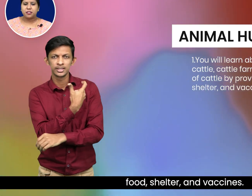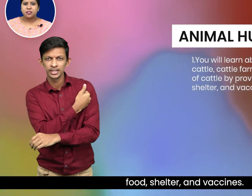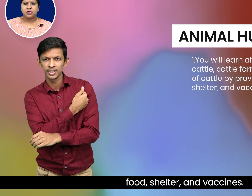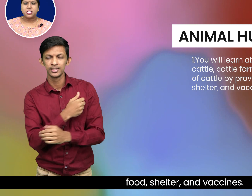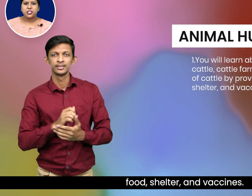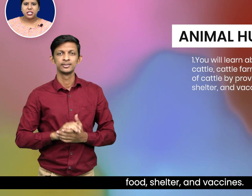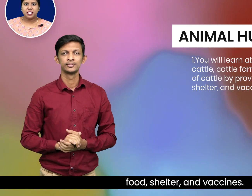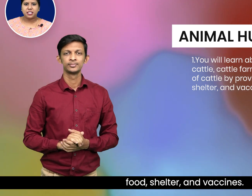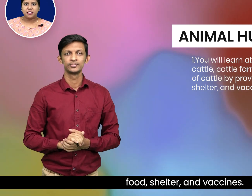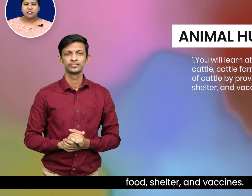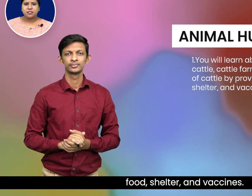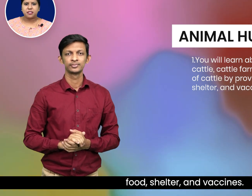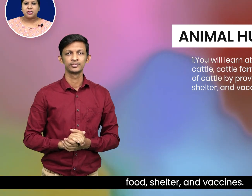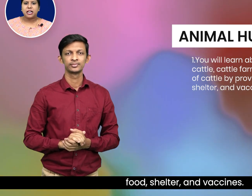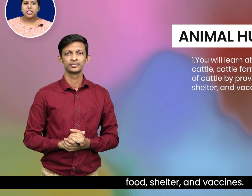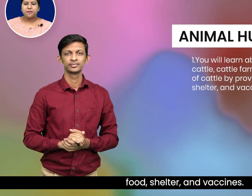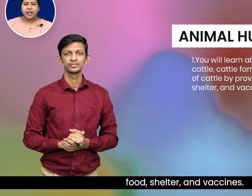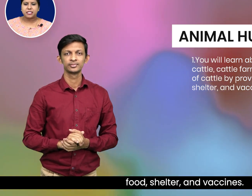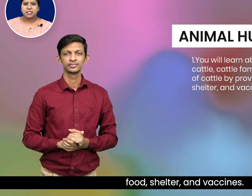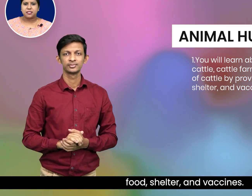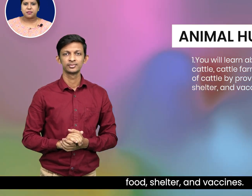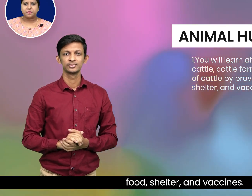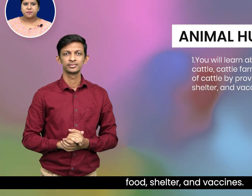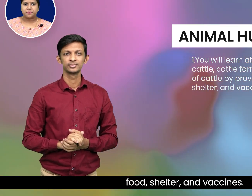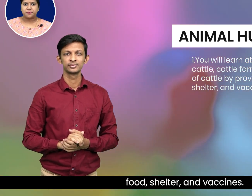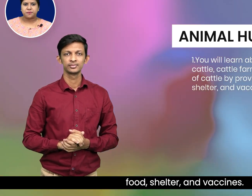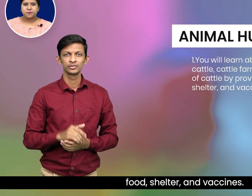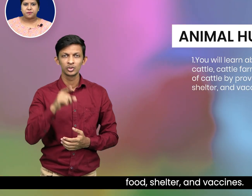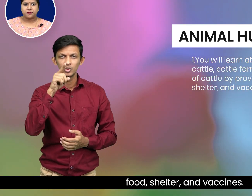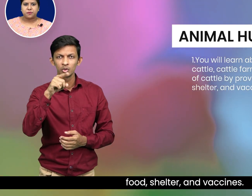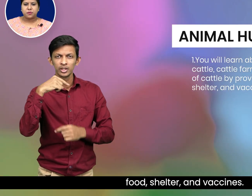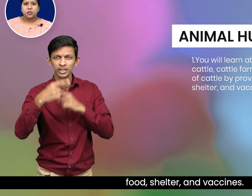food, shelter, and vaccines.